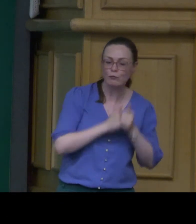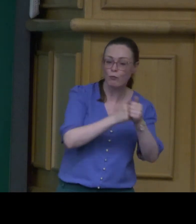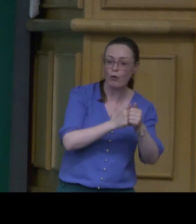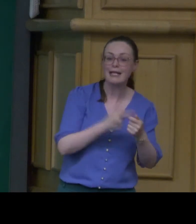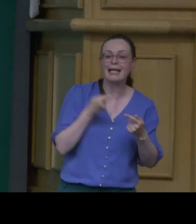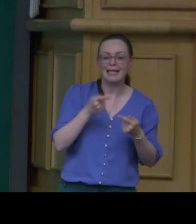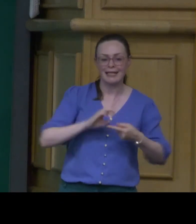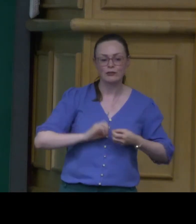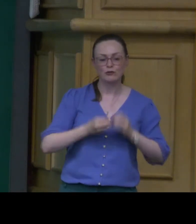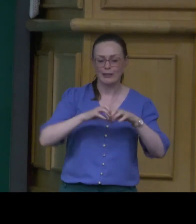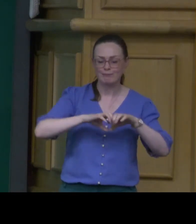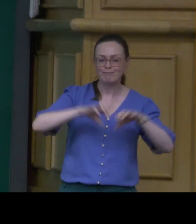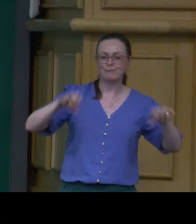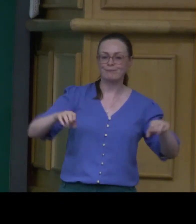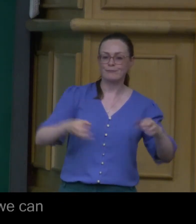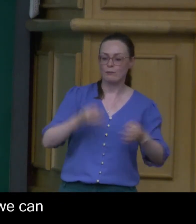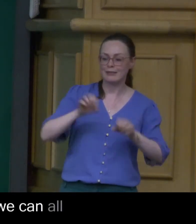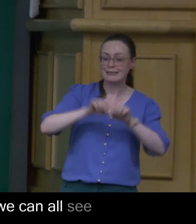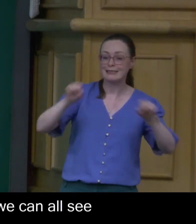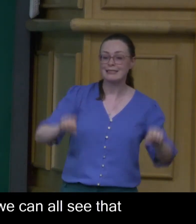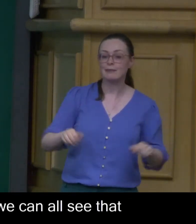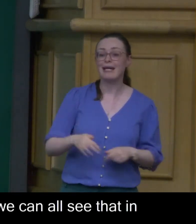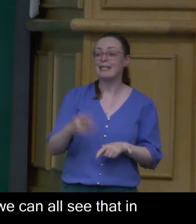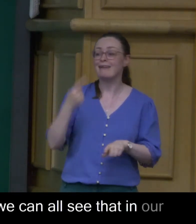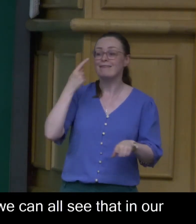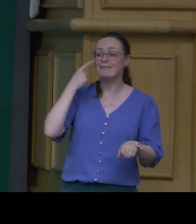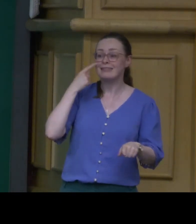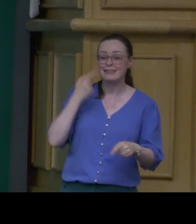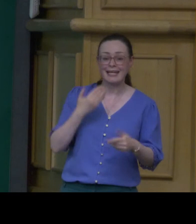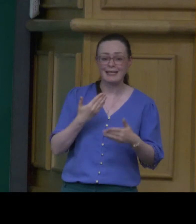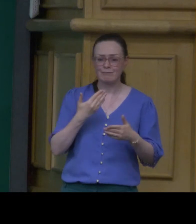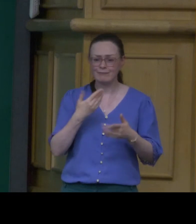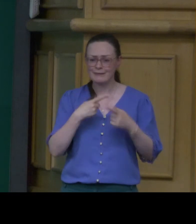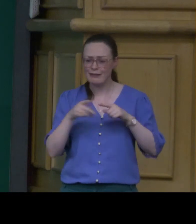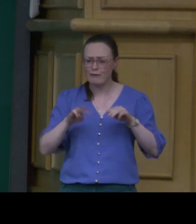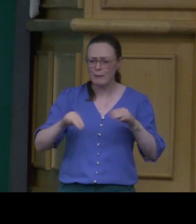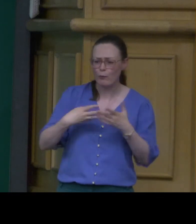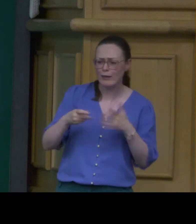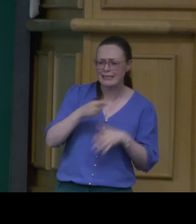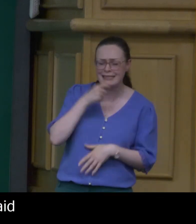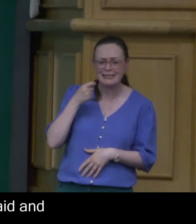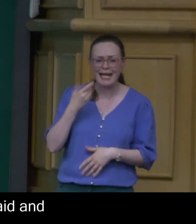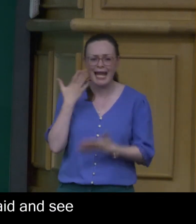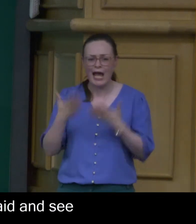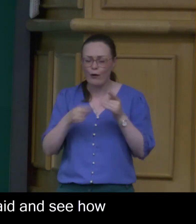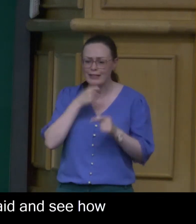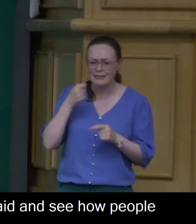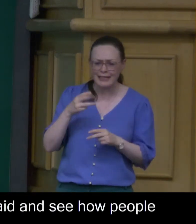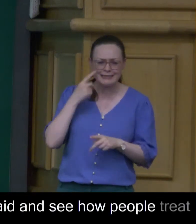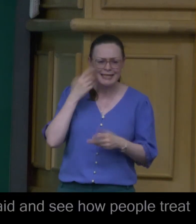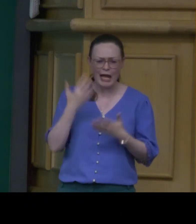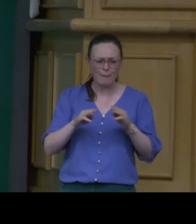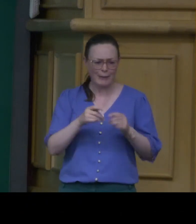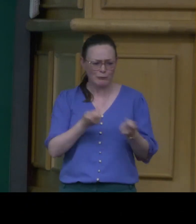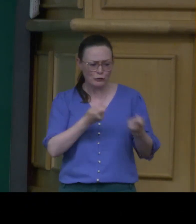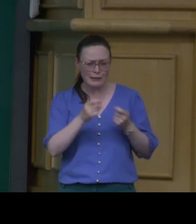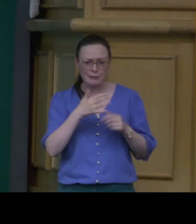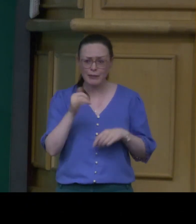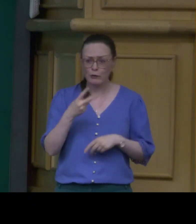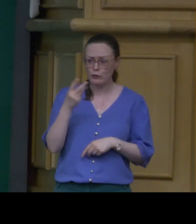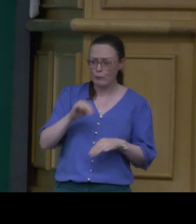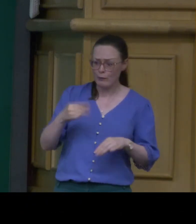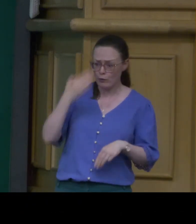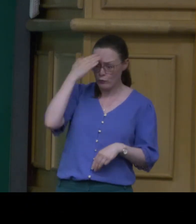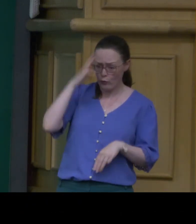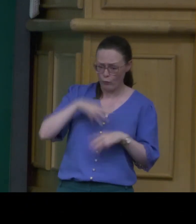that in our everyday lives when you watch what's said and see how people treat each other, even people who know each other,